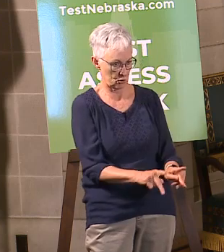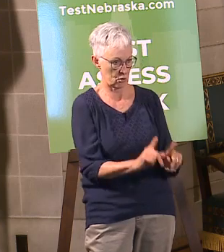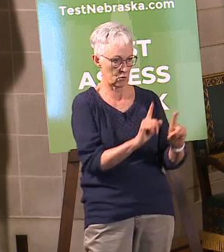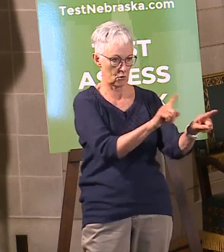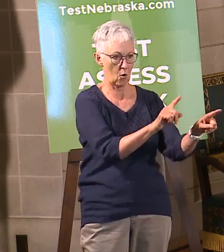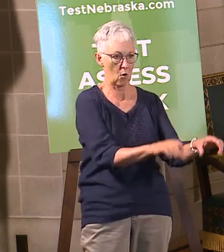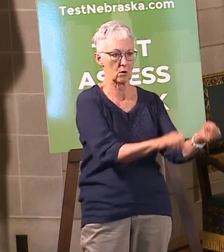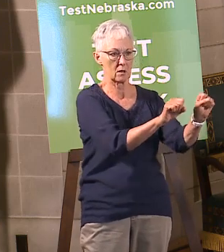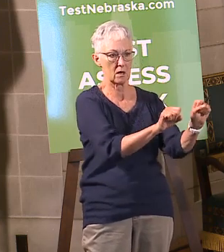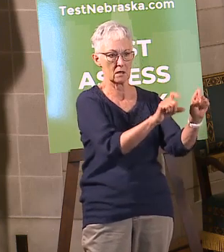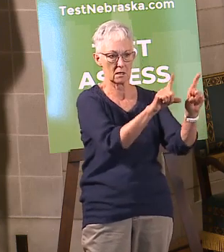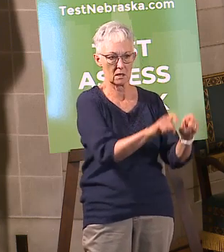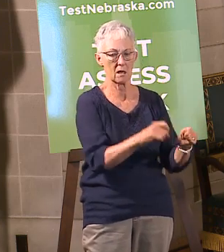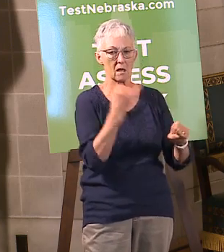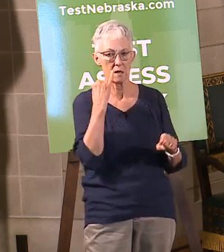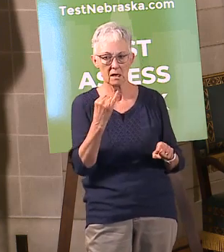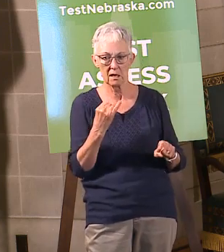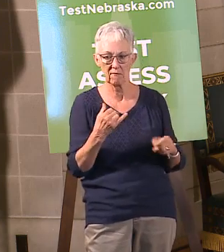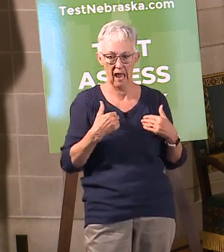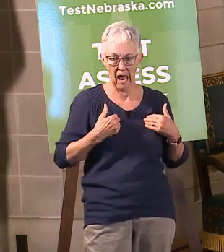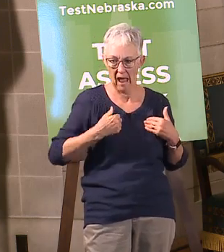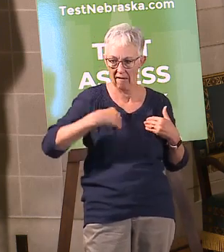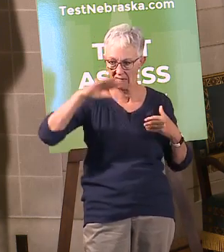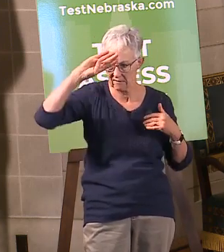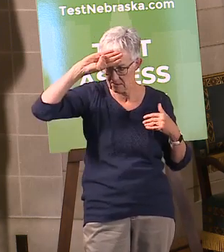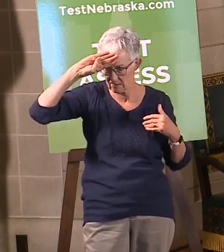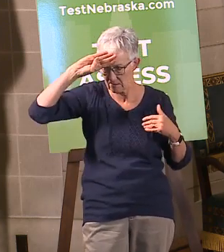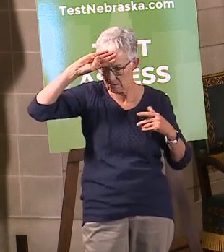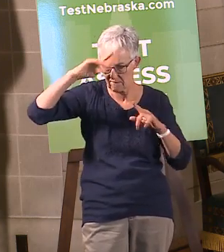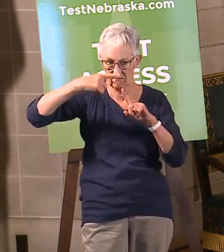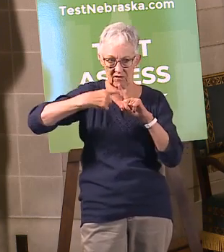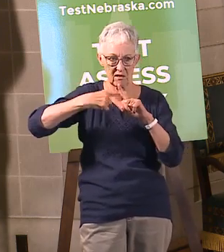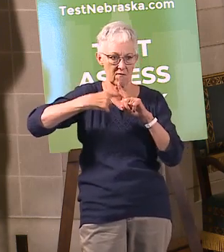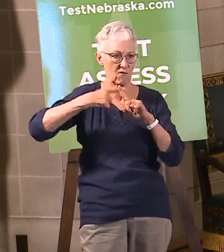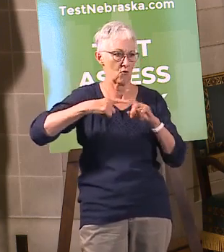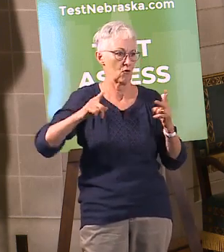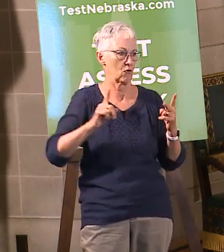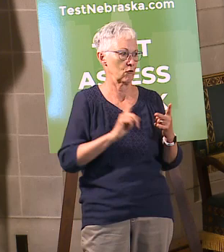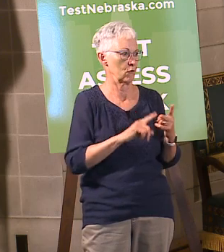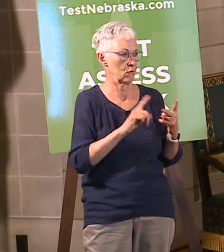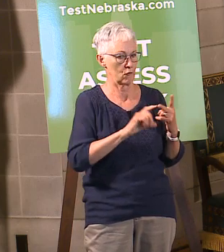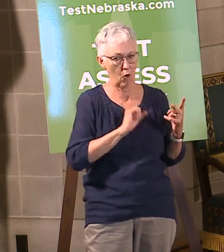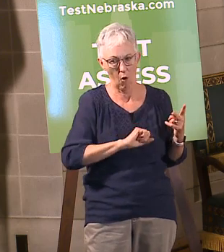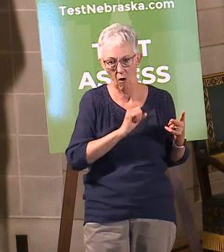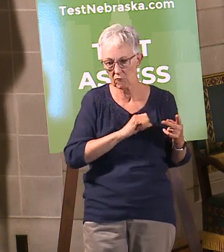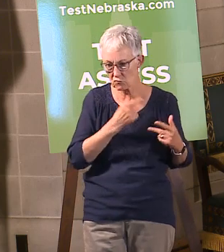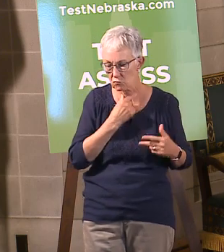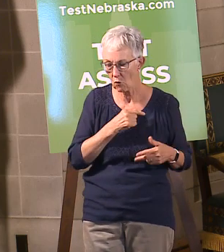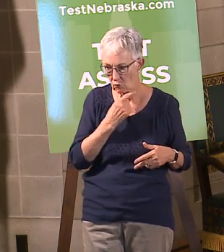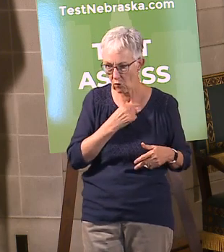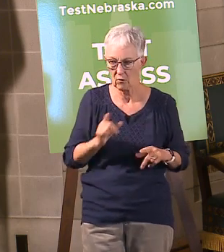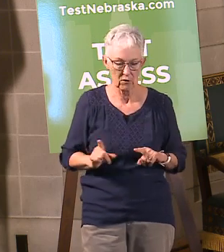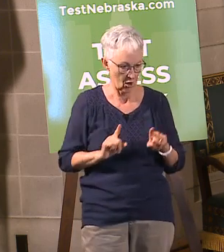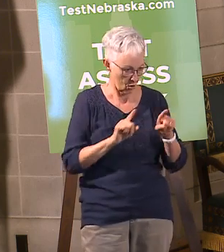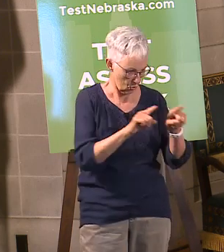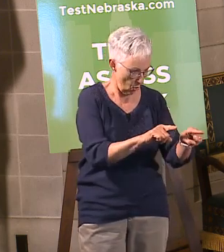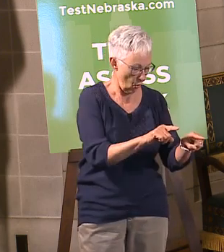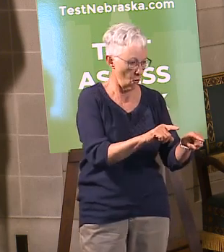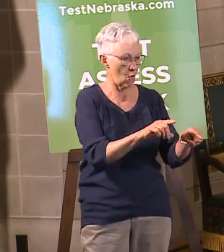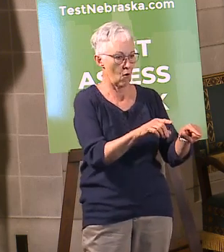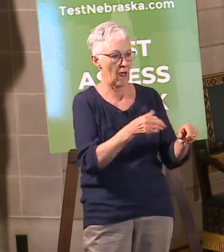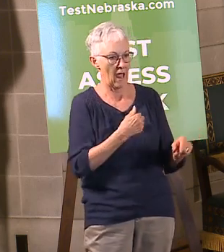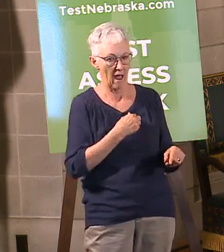they are symptomatic. So if they're still symptomatic and they're getting tested, they'll probably still have the virus by the time the test result gets reported back